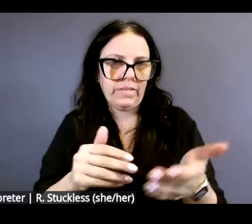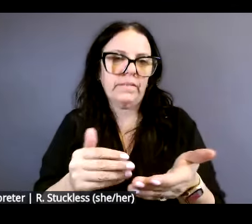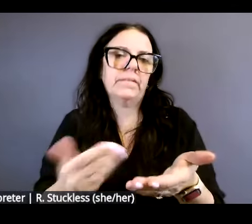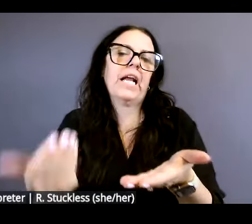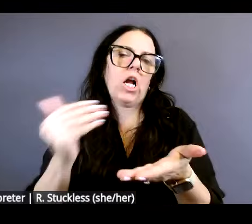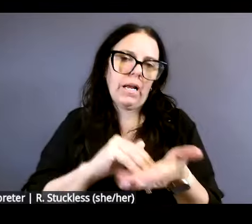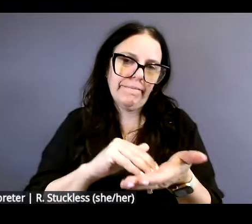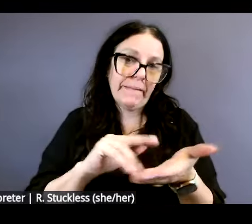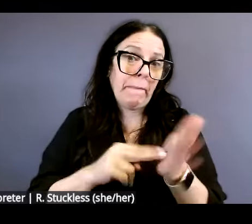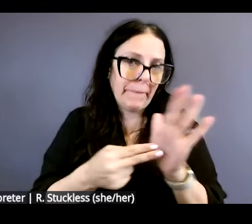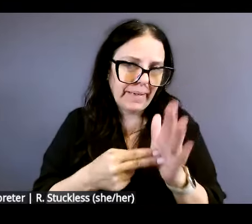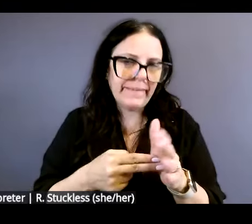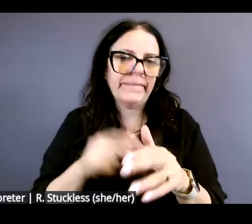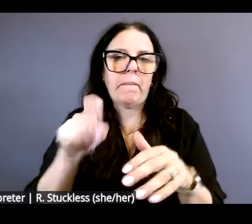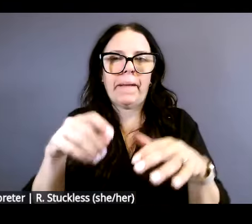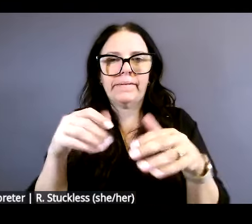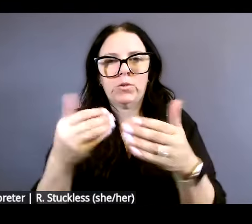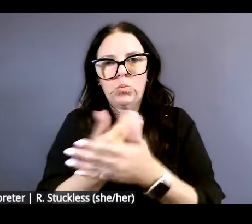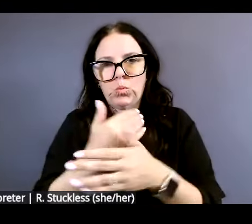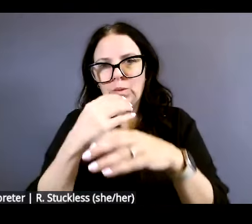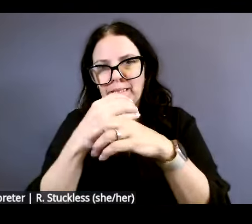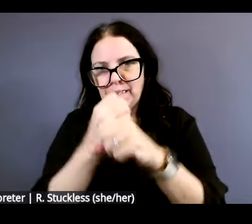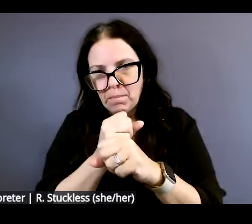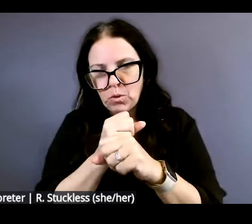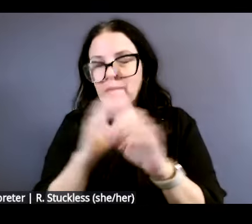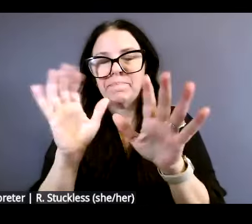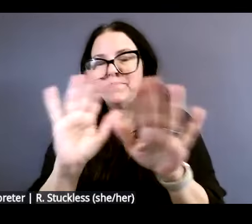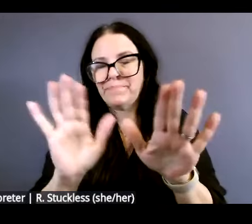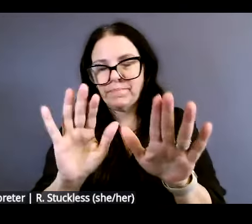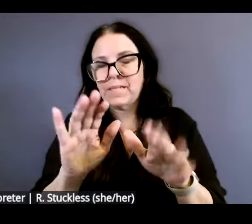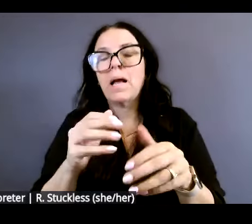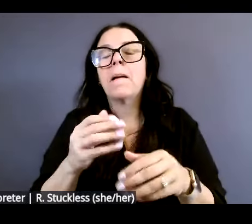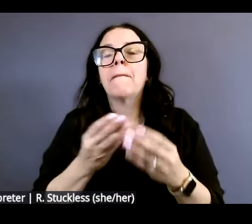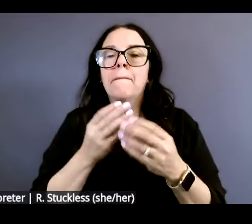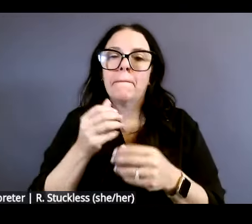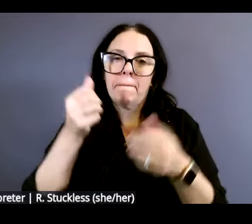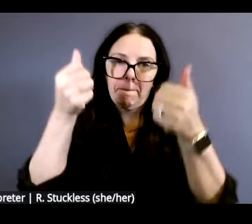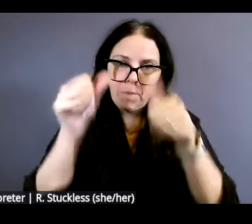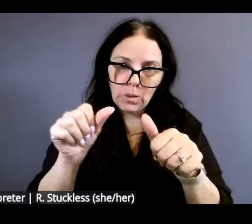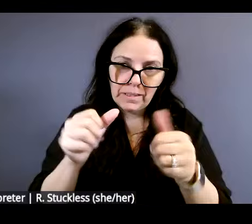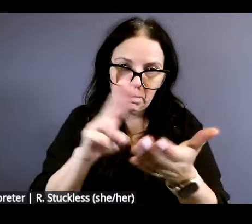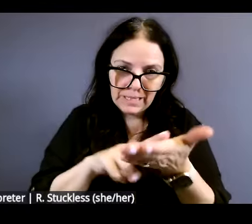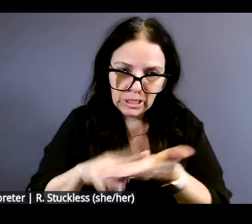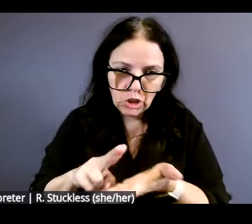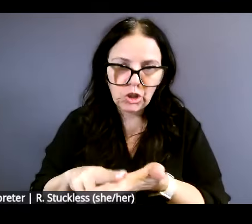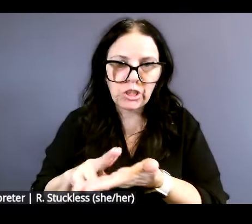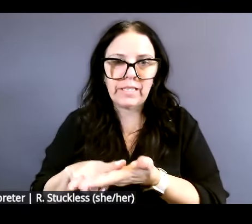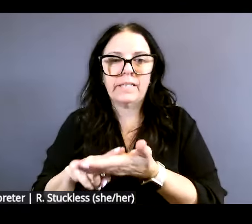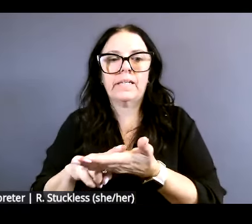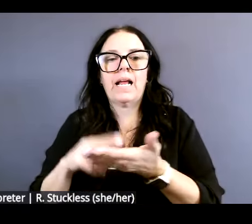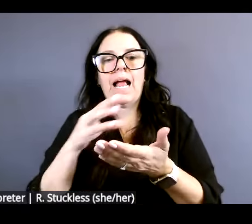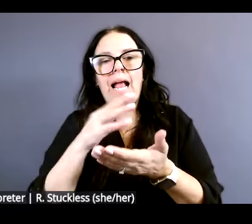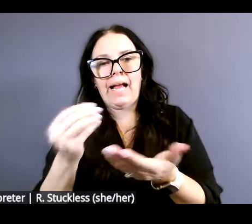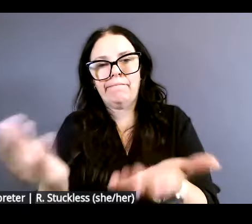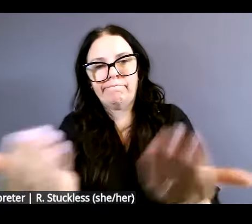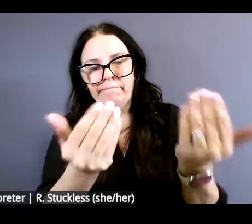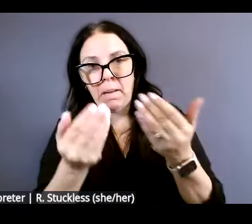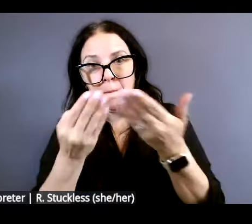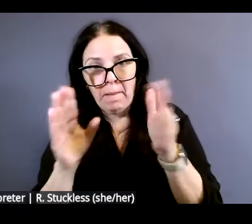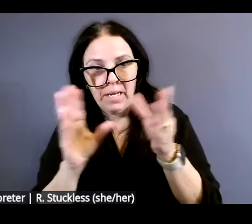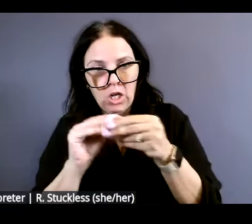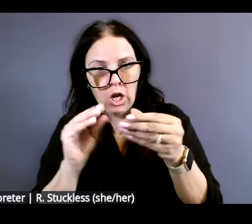summary, or posting the petition, soliciting public comments to draft a new summary. And in the motion, the board said to accept